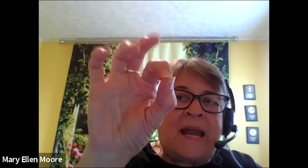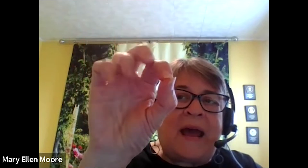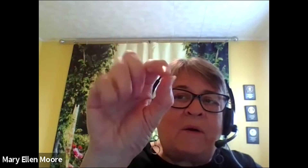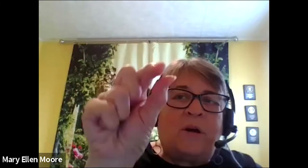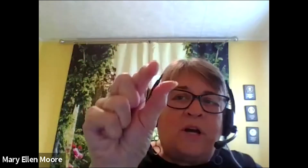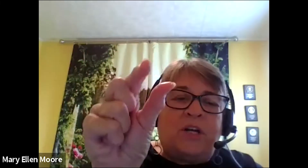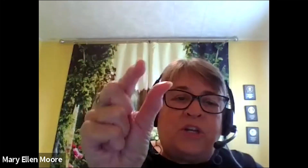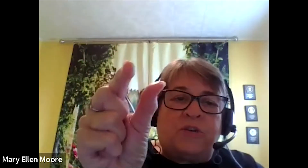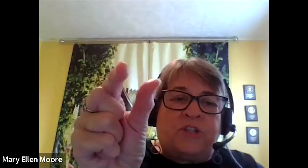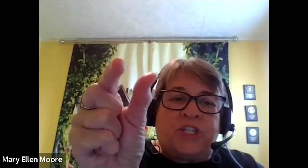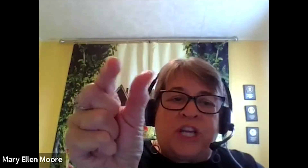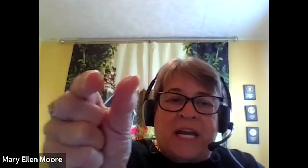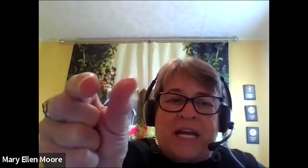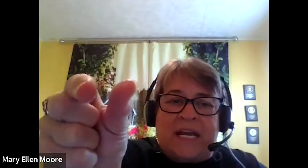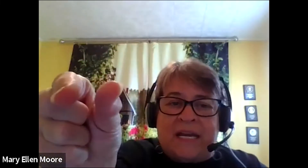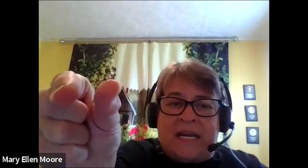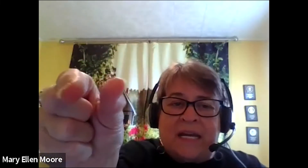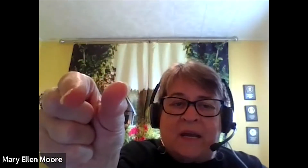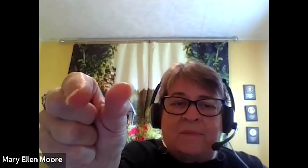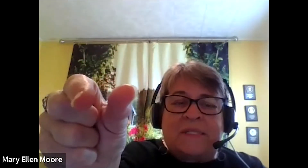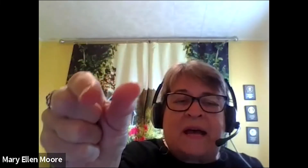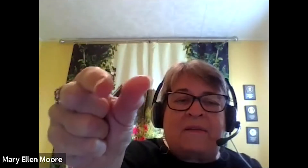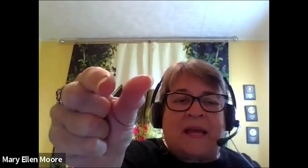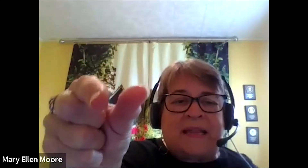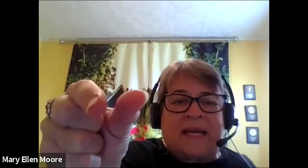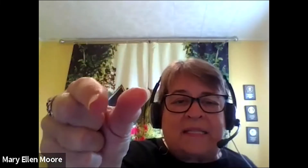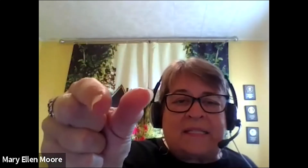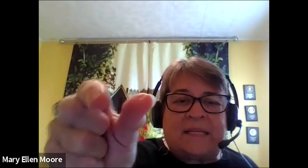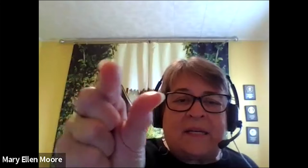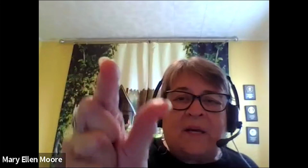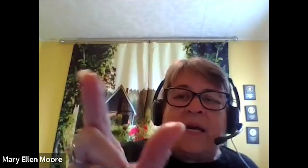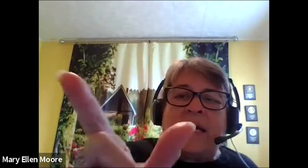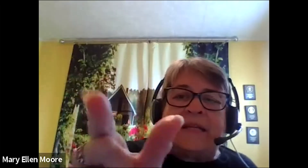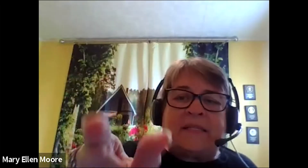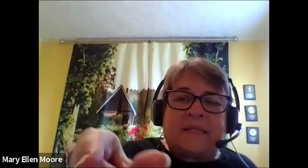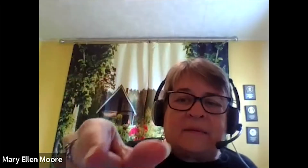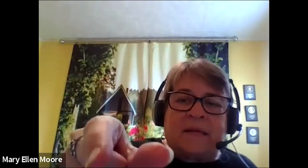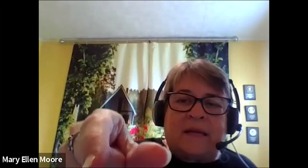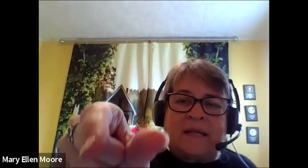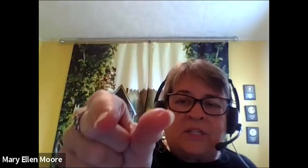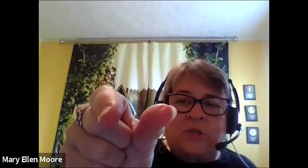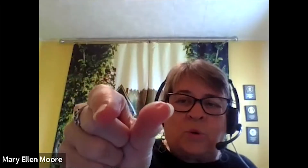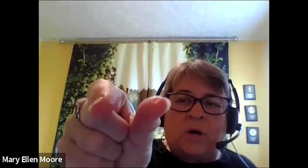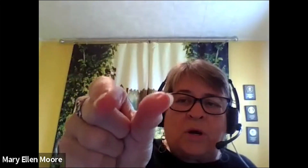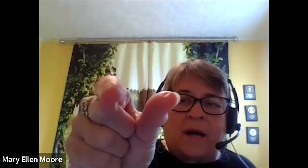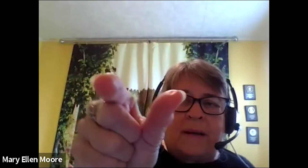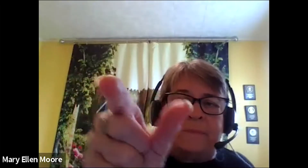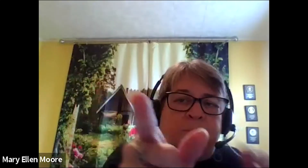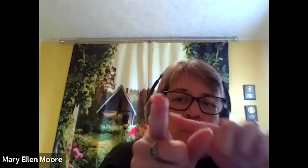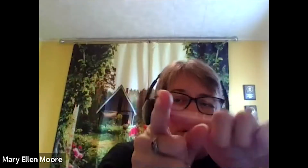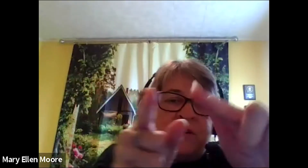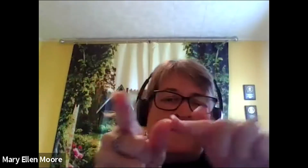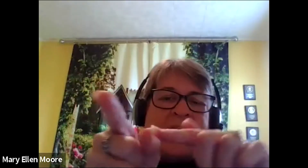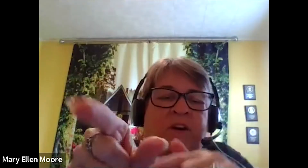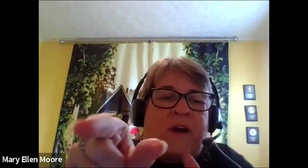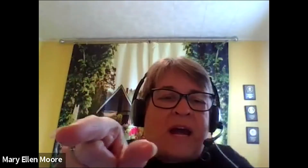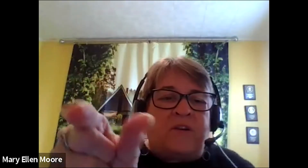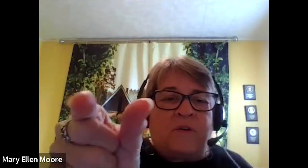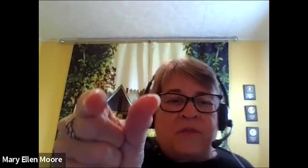now your G comes out like this. It's your pointer finger and your